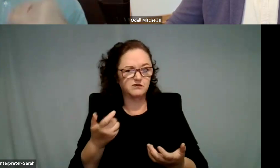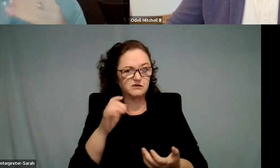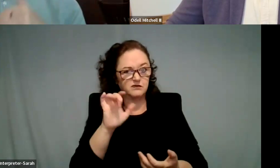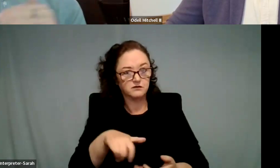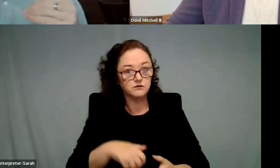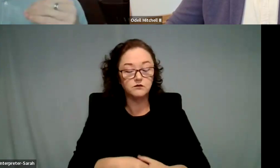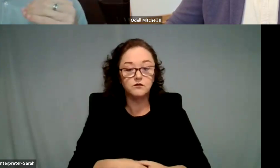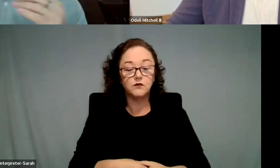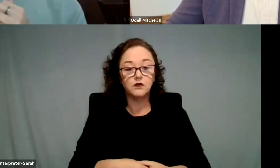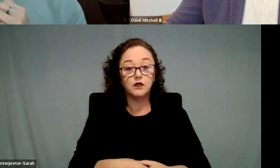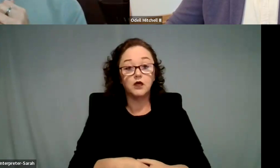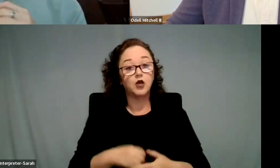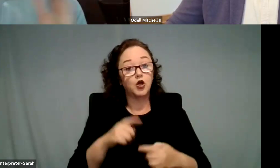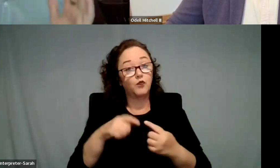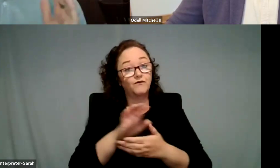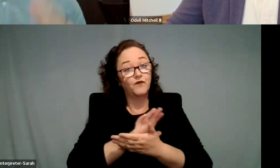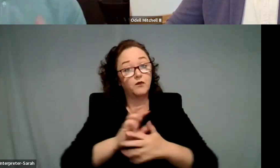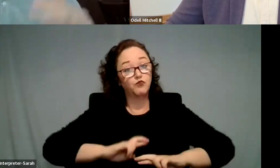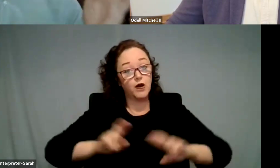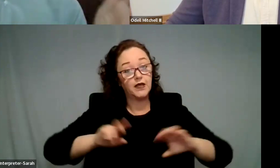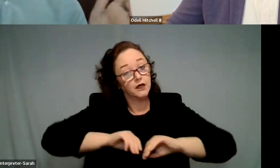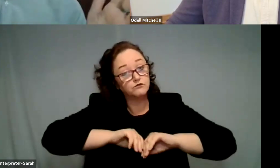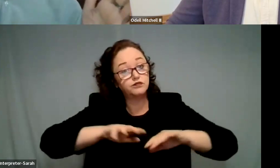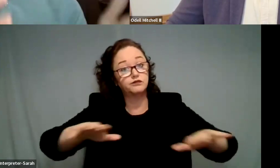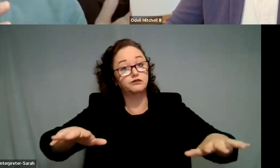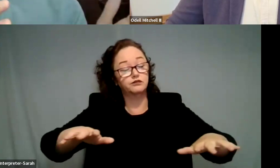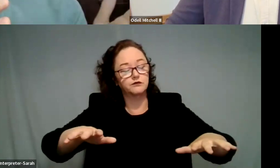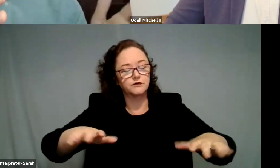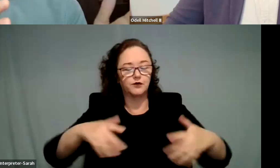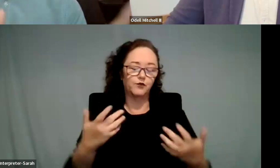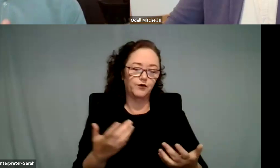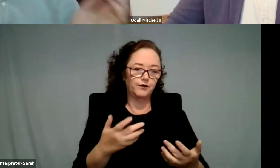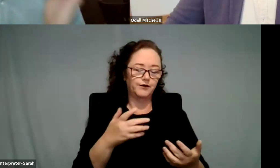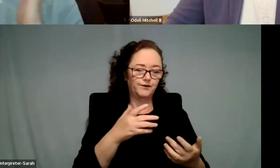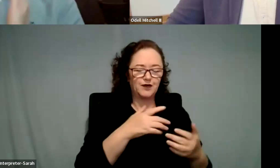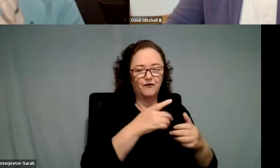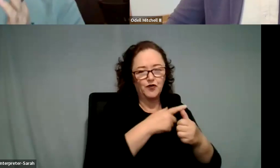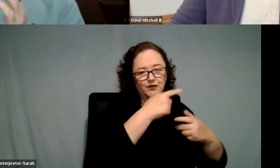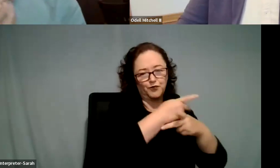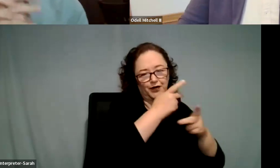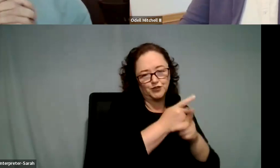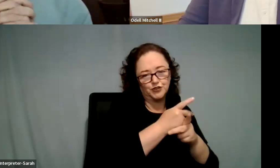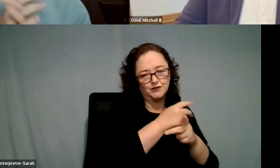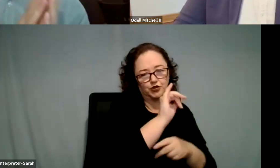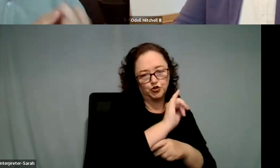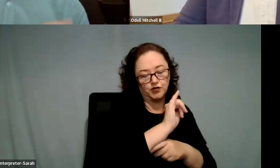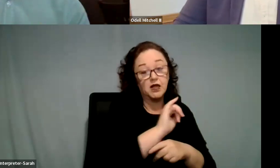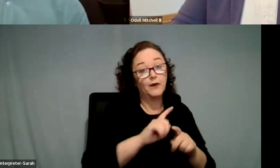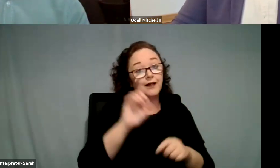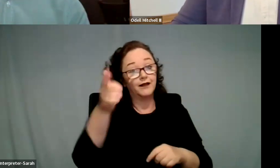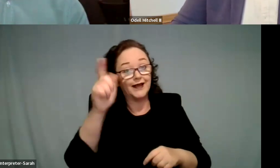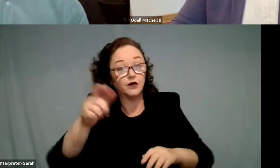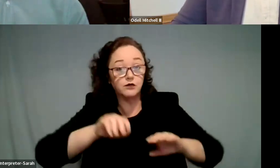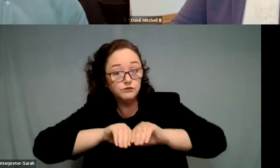When your film's actually ready for distribution, so this is much later, everything I've talked about so far is production insurance, but when you're thinking about